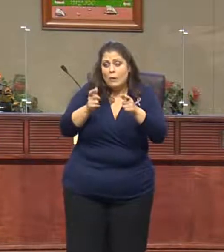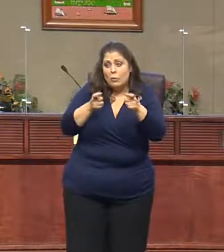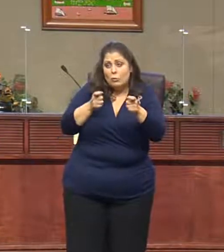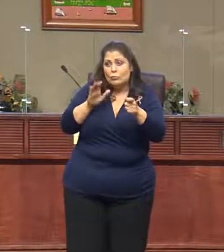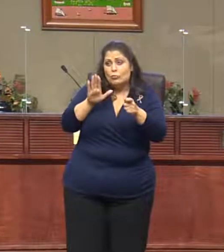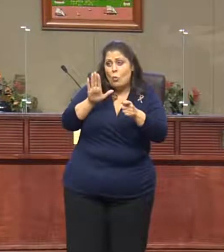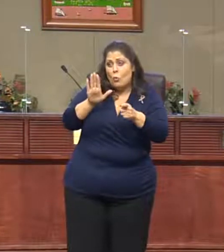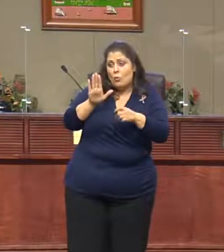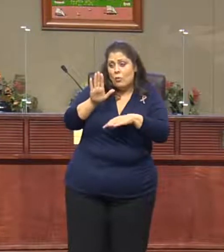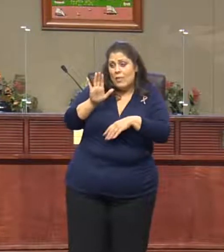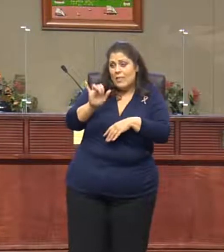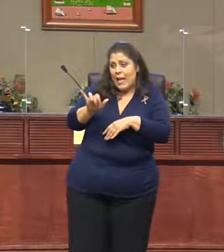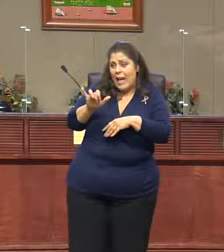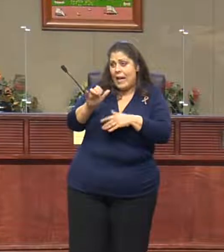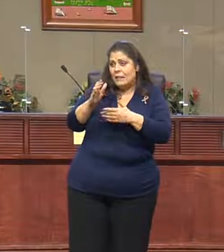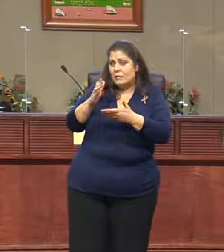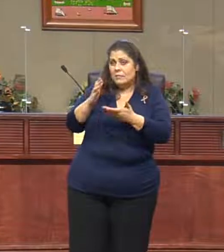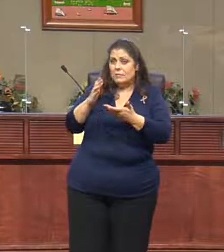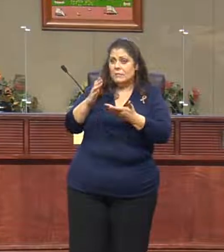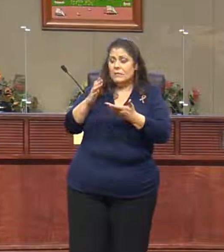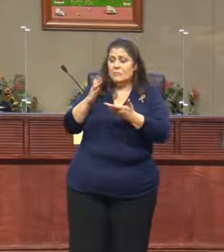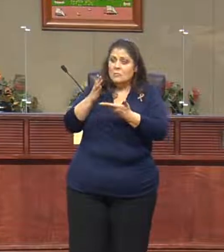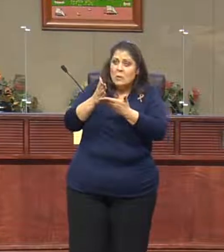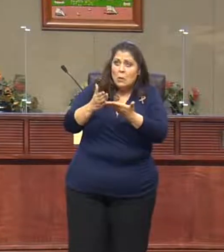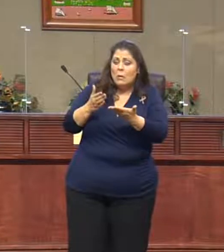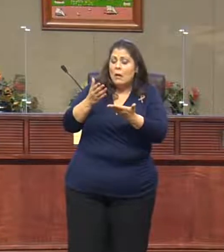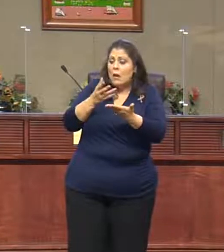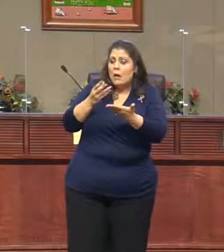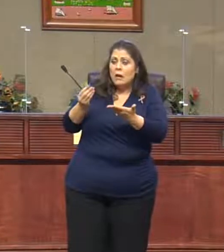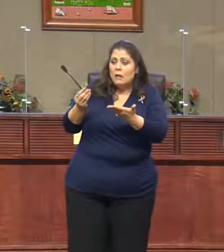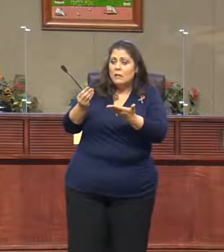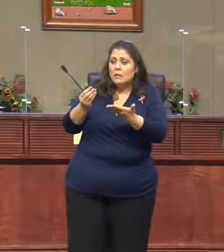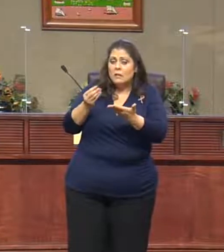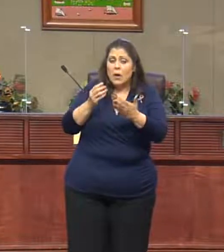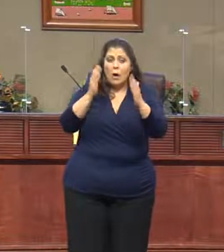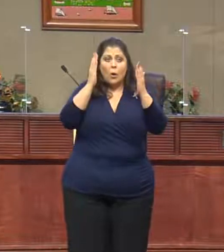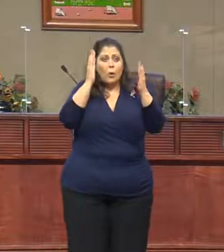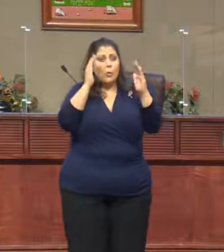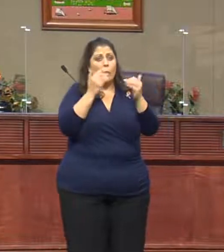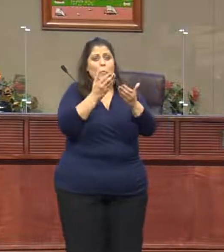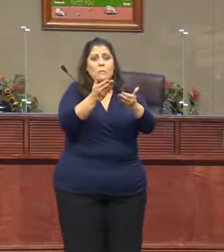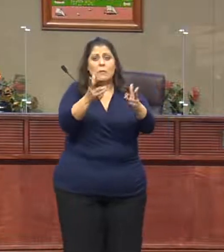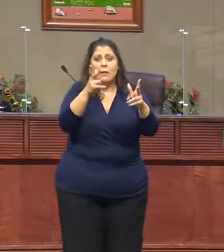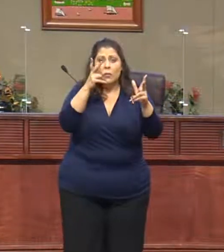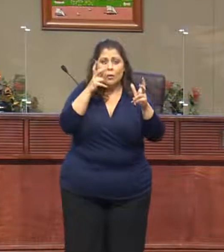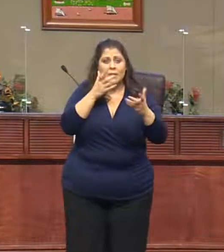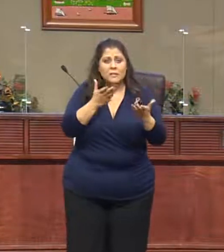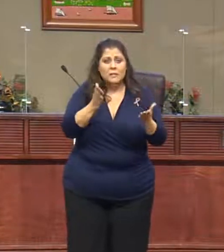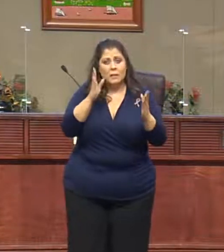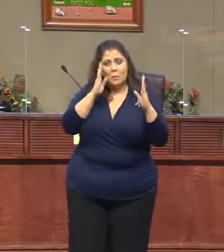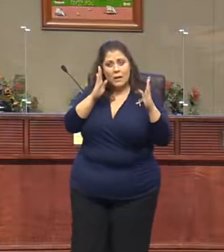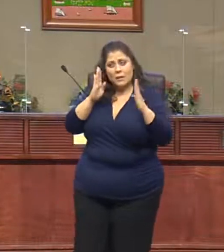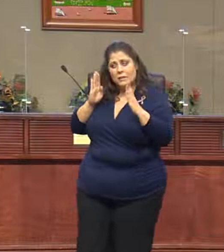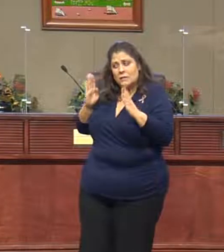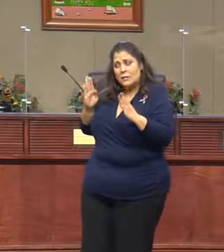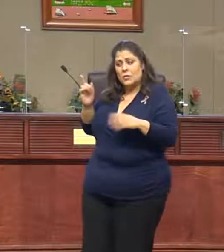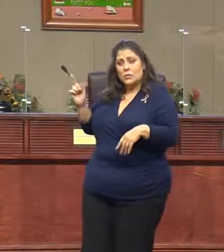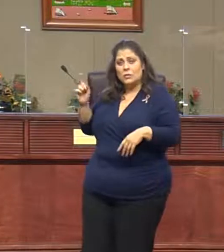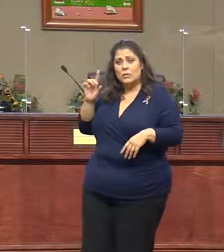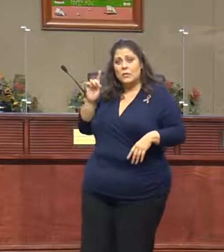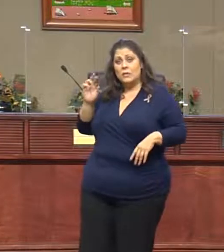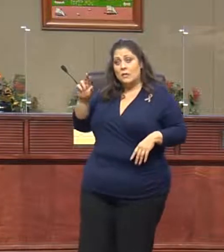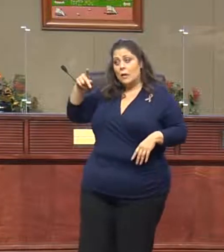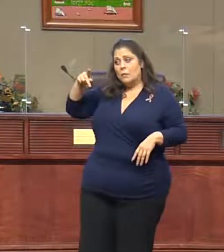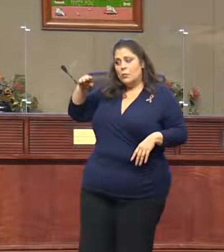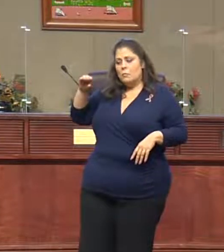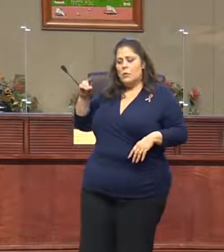I hope that our citizens are listening. I believe that Dr. Pino is on